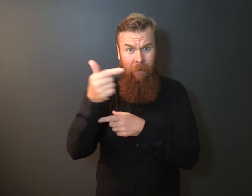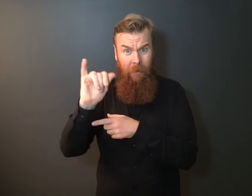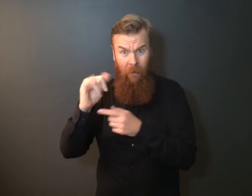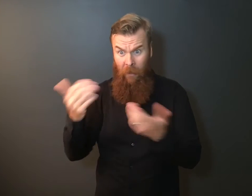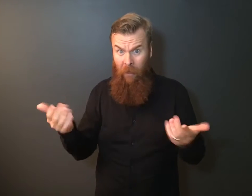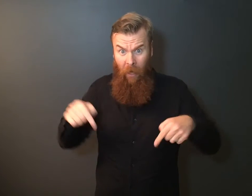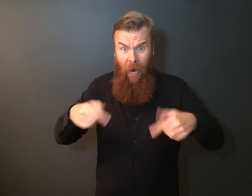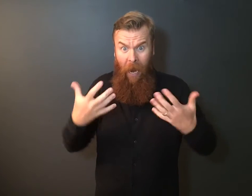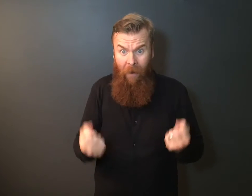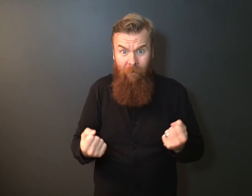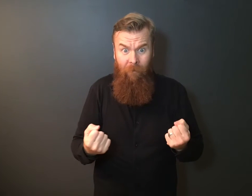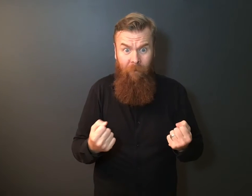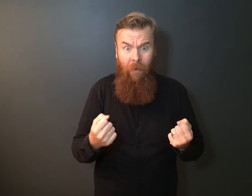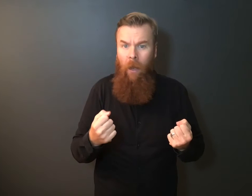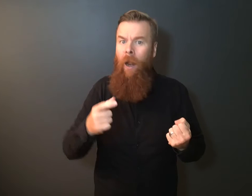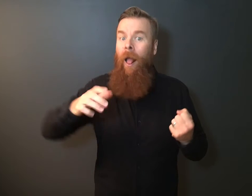Not yet.